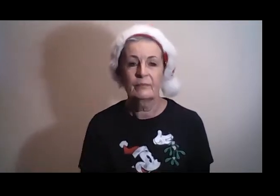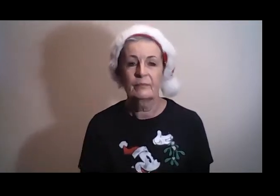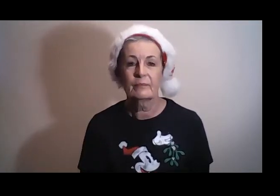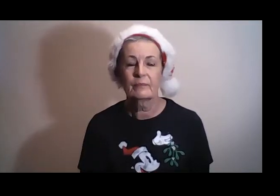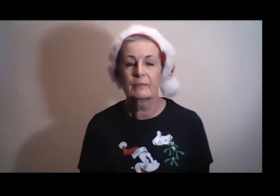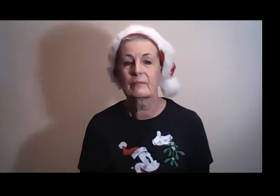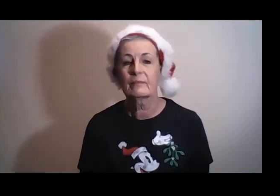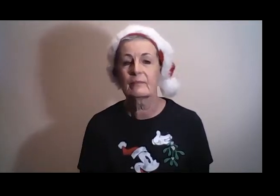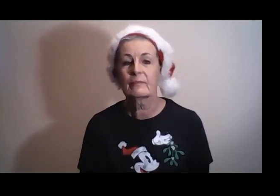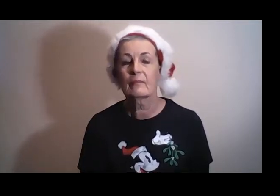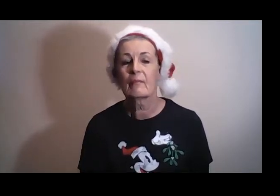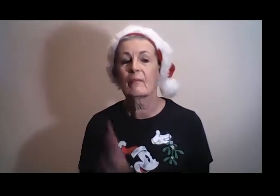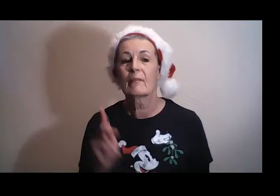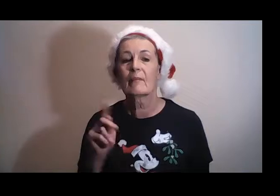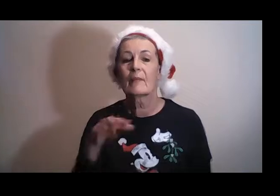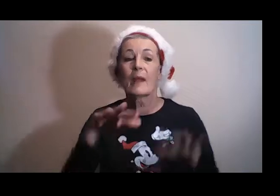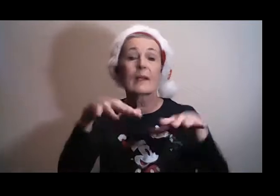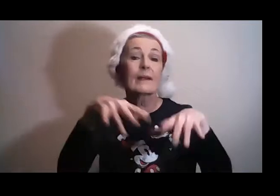So you're touching the sea